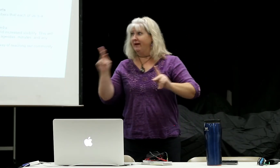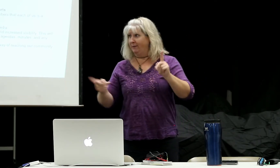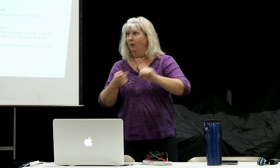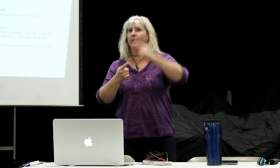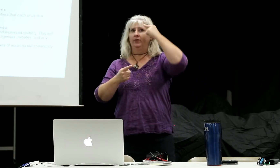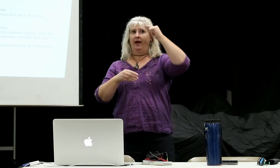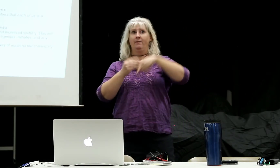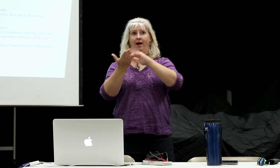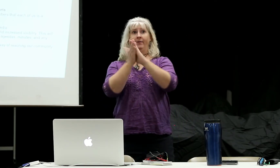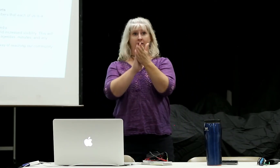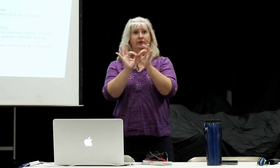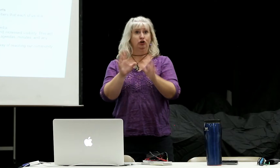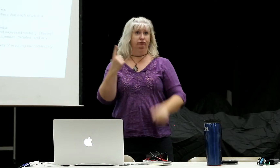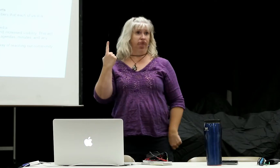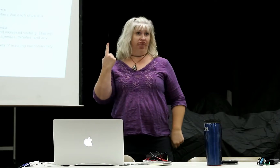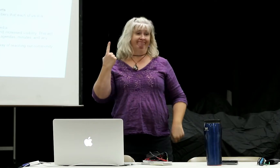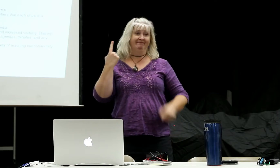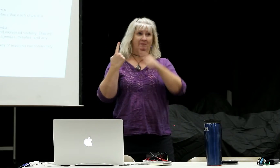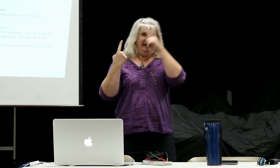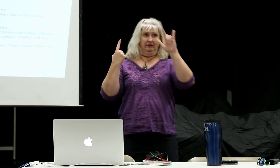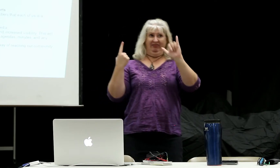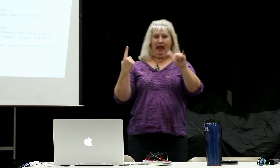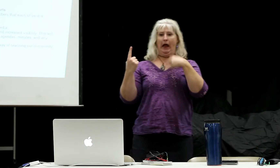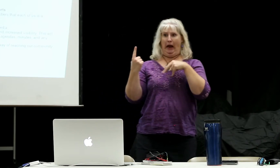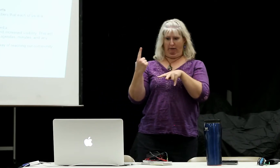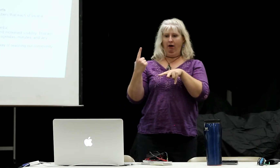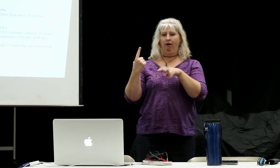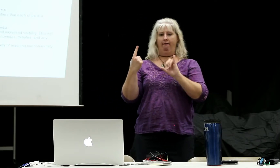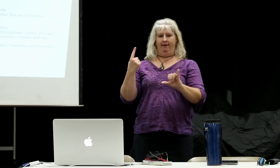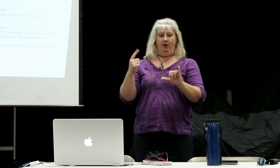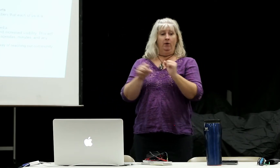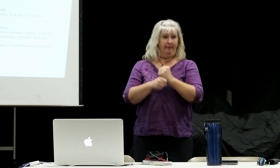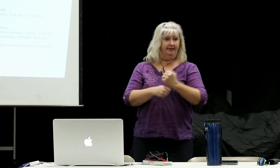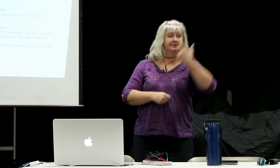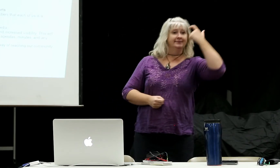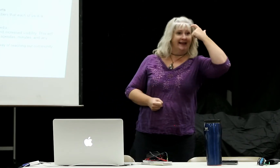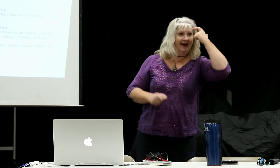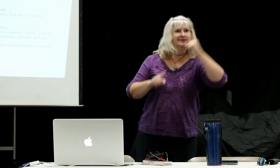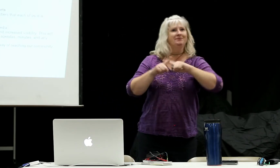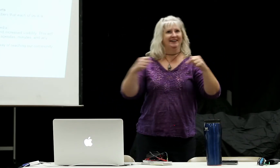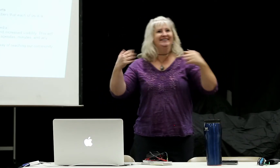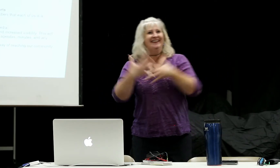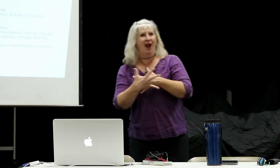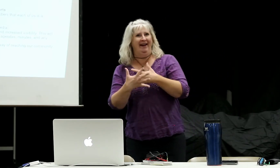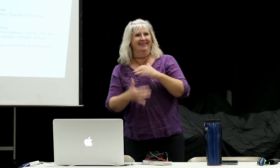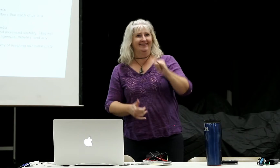here to encourage people that this, and to educate them, this is a career opportunity.